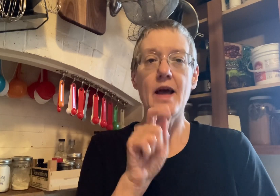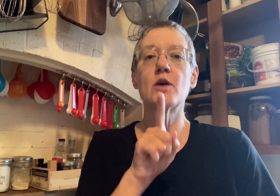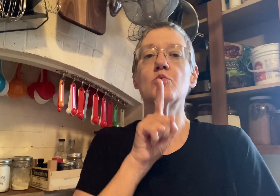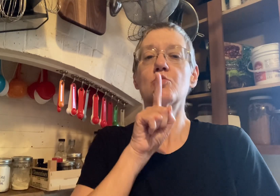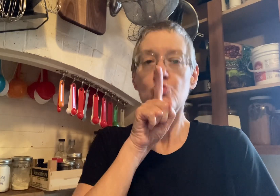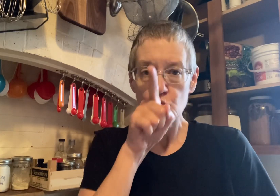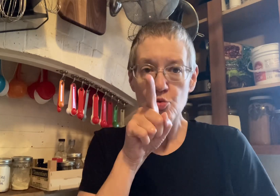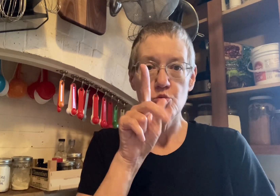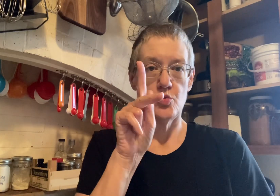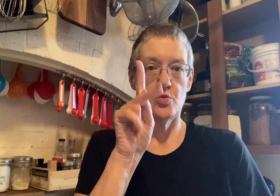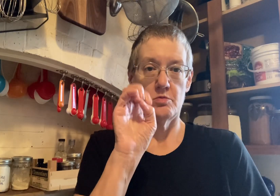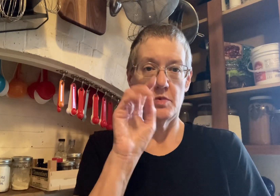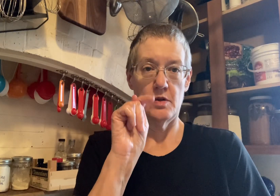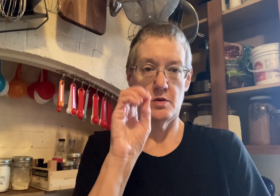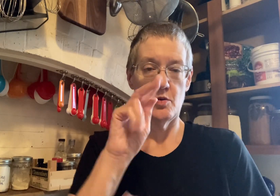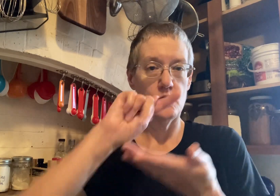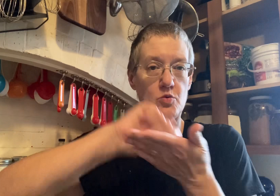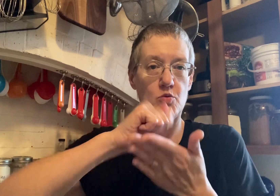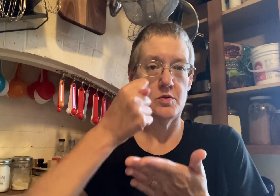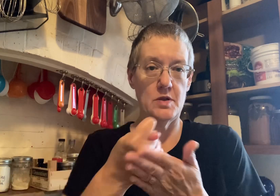This is a real keto tortilla.